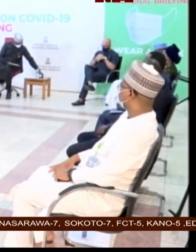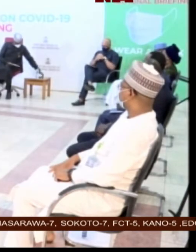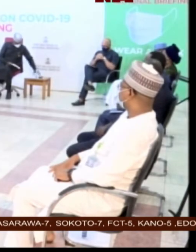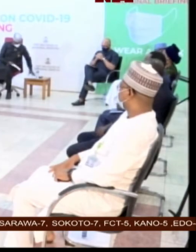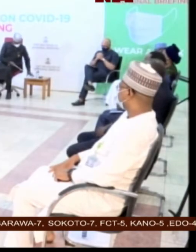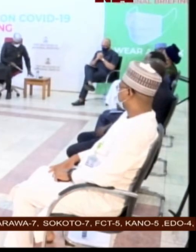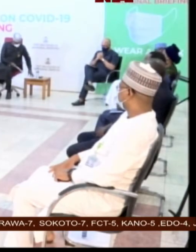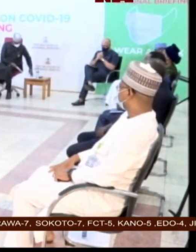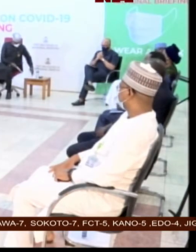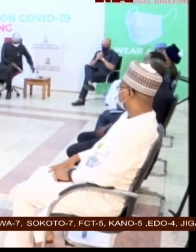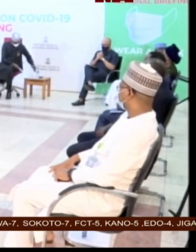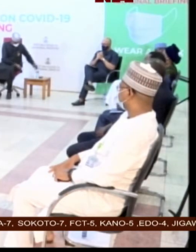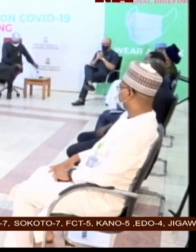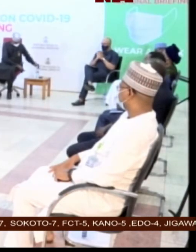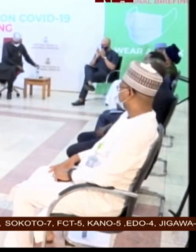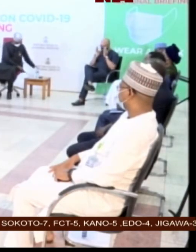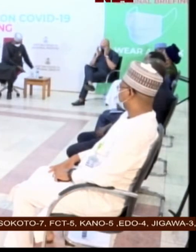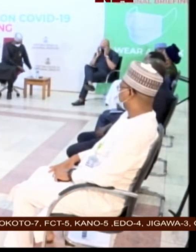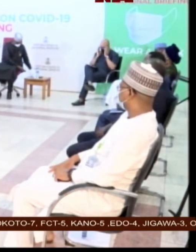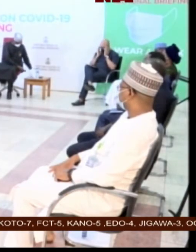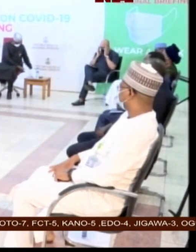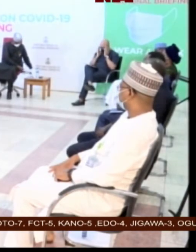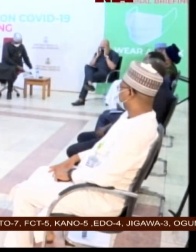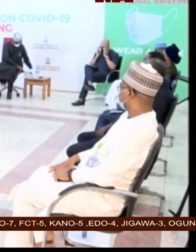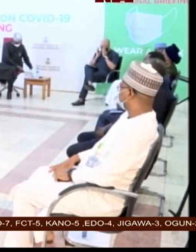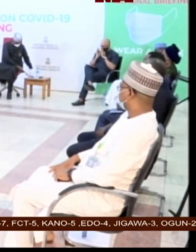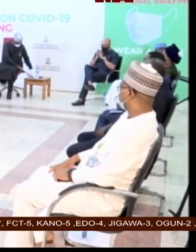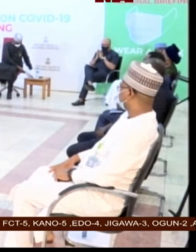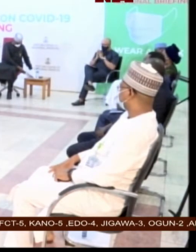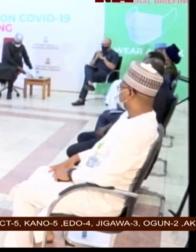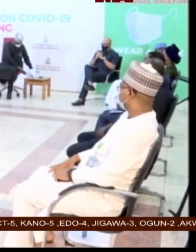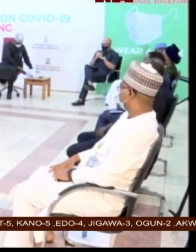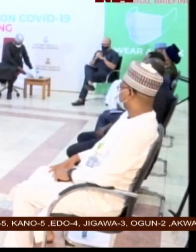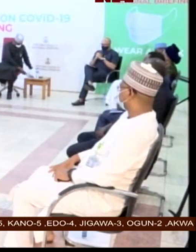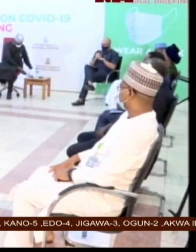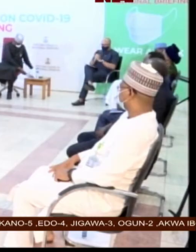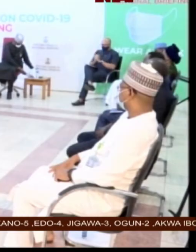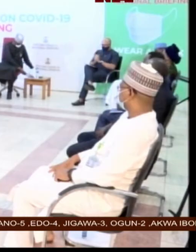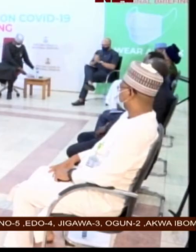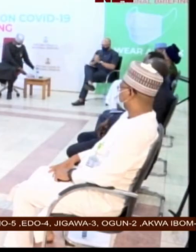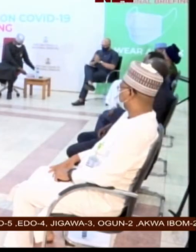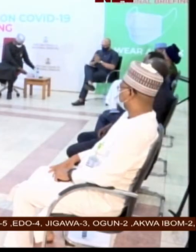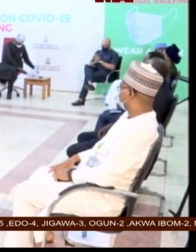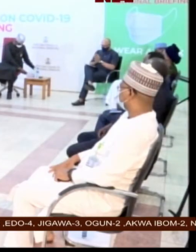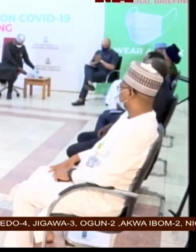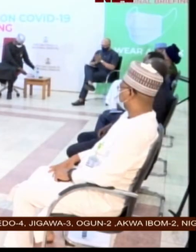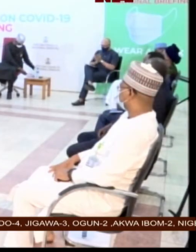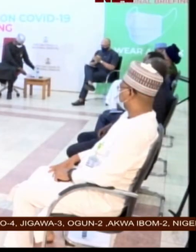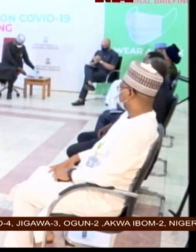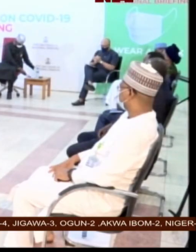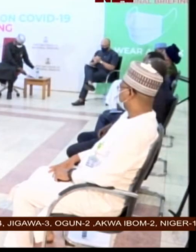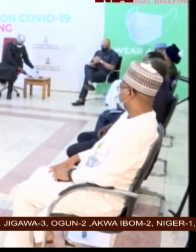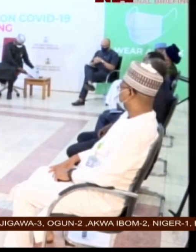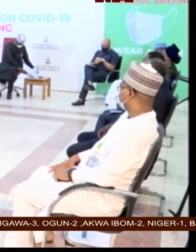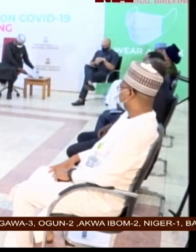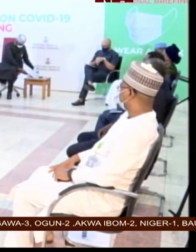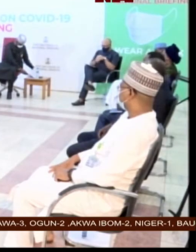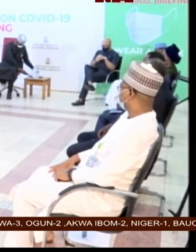Thank you very much, the chairman of PTF, my colleagues on the